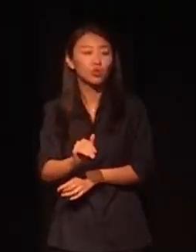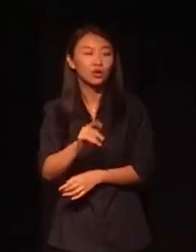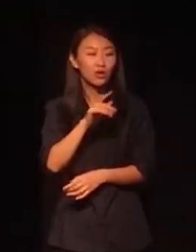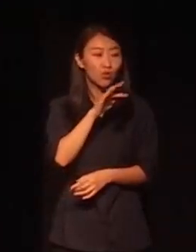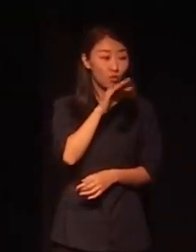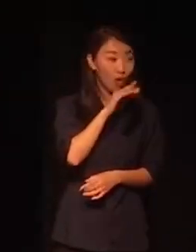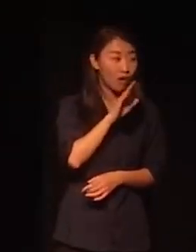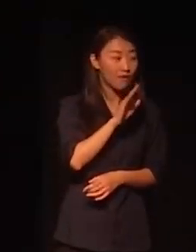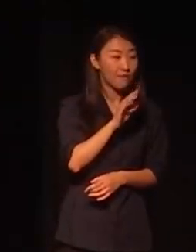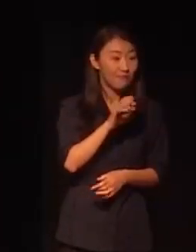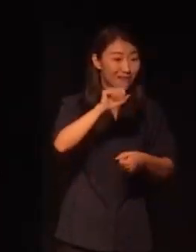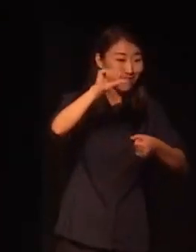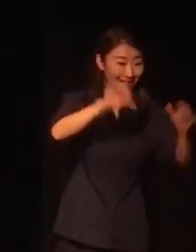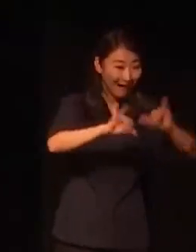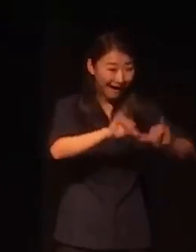some